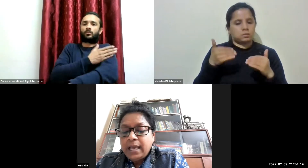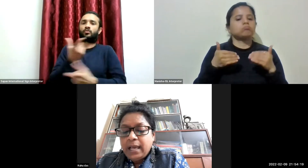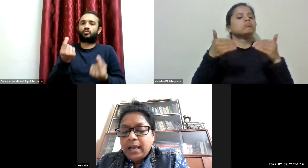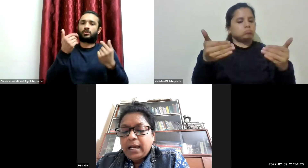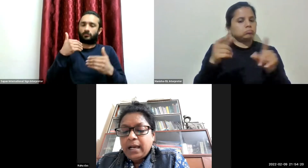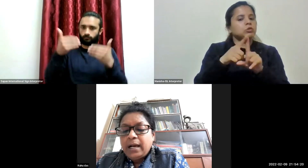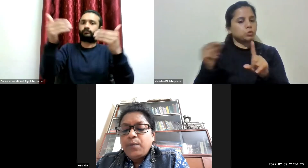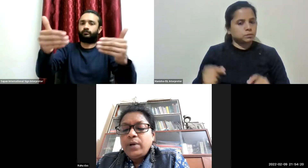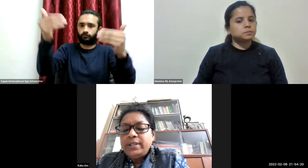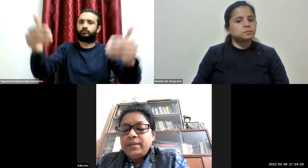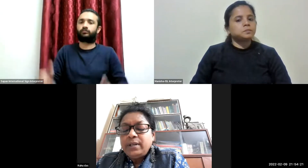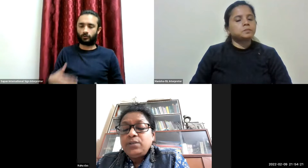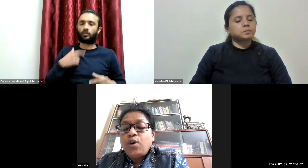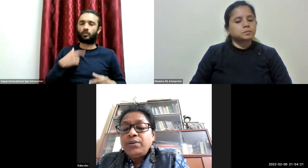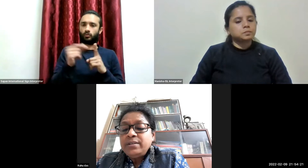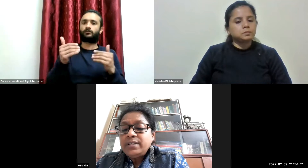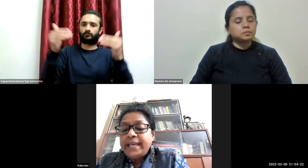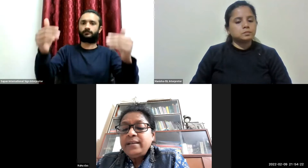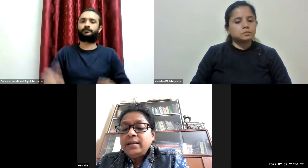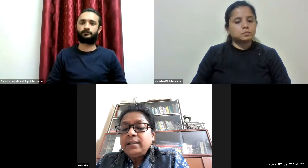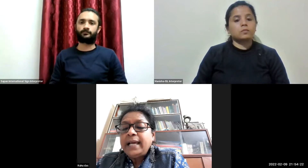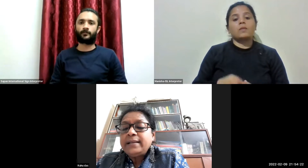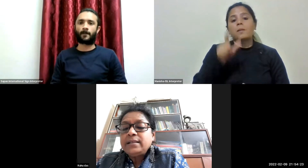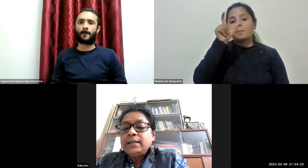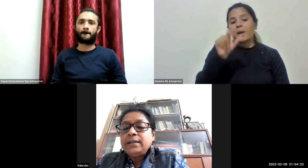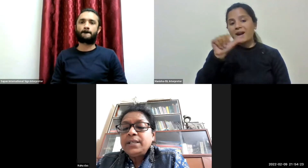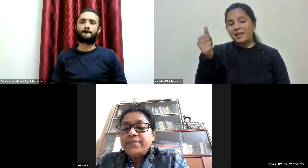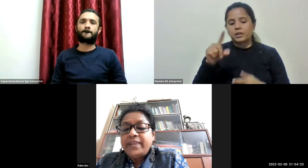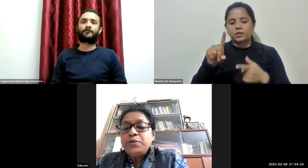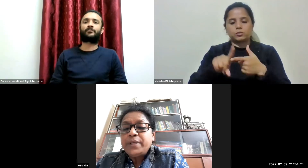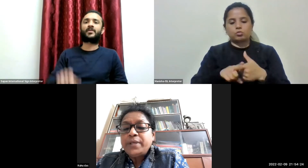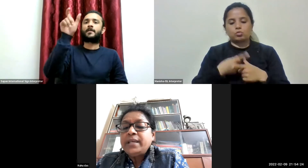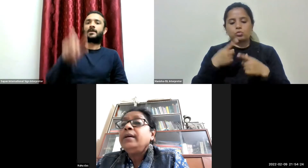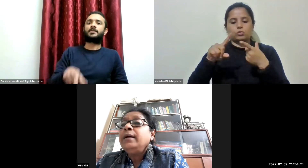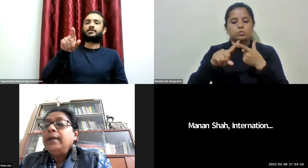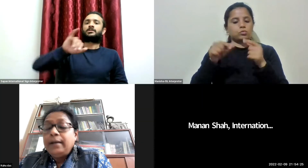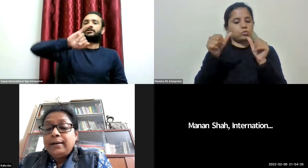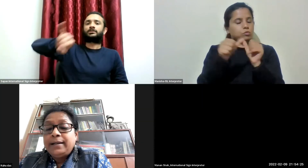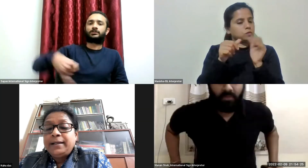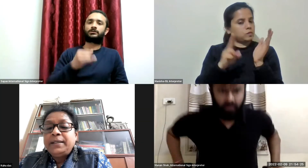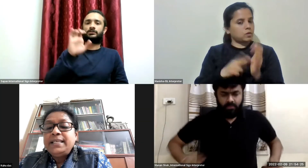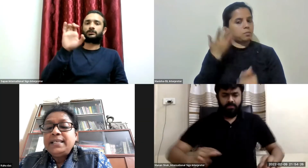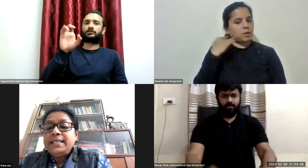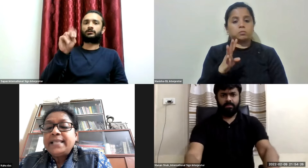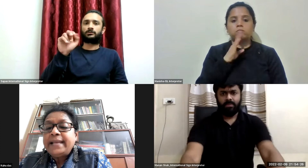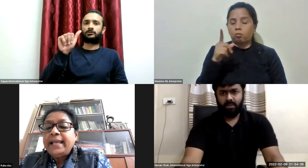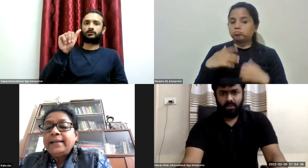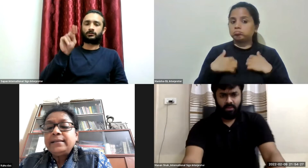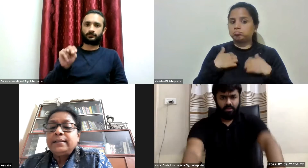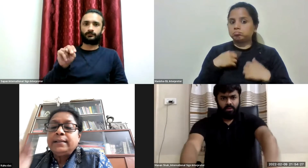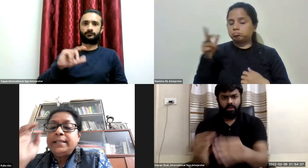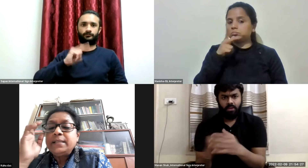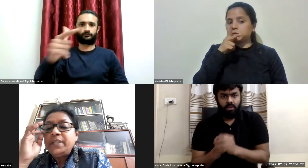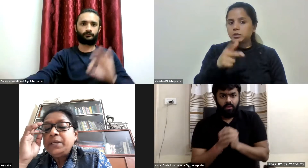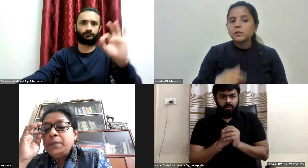said. What John said that is very interesting. He said